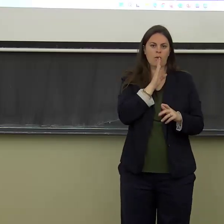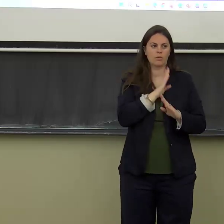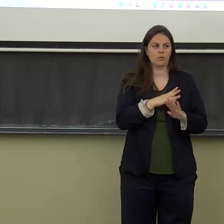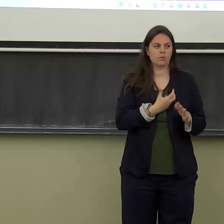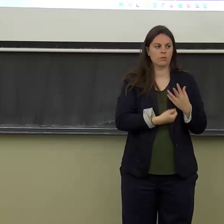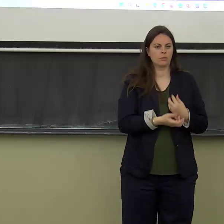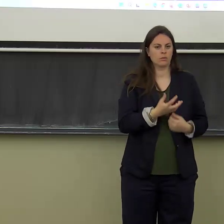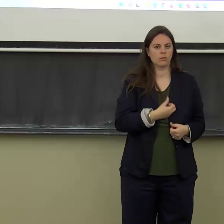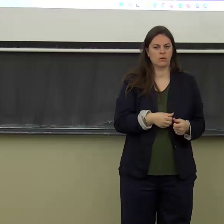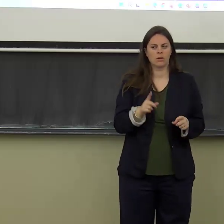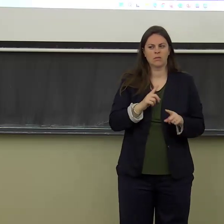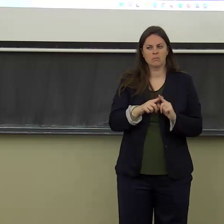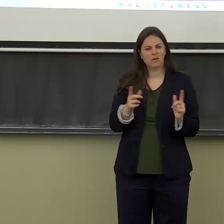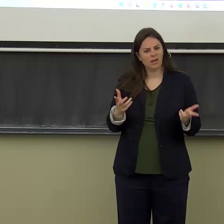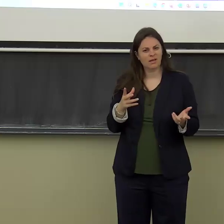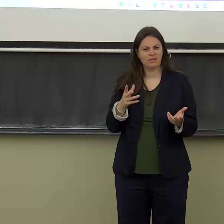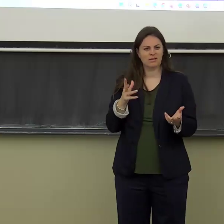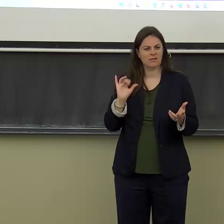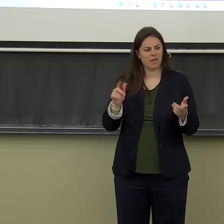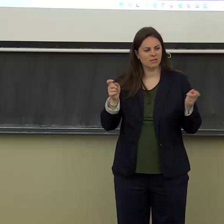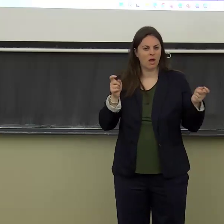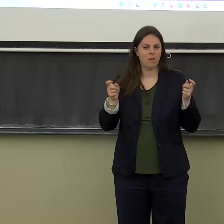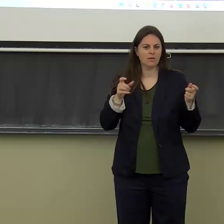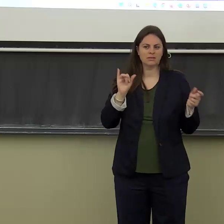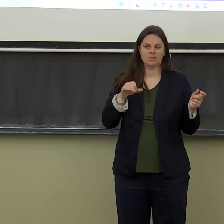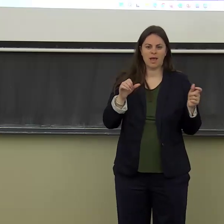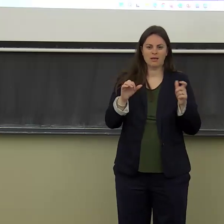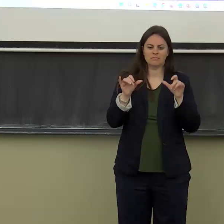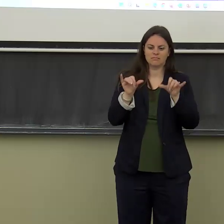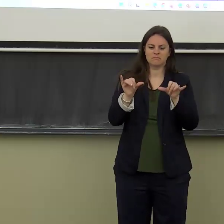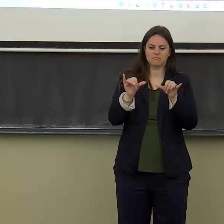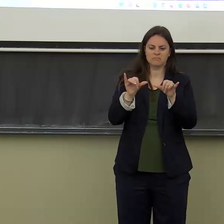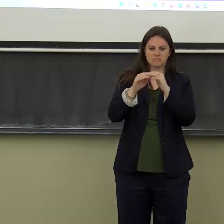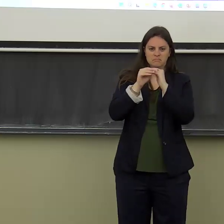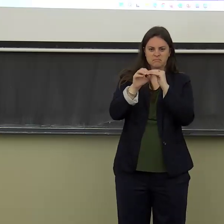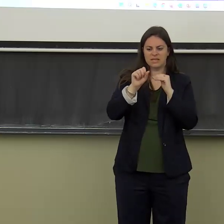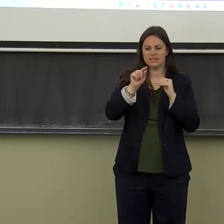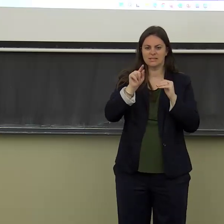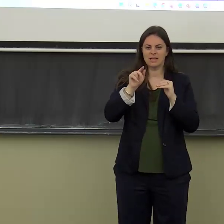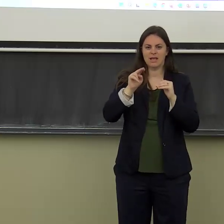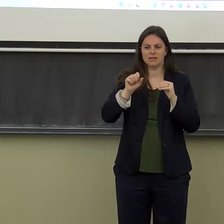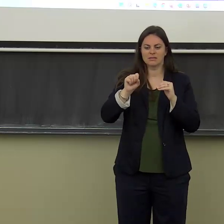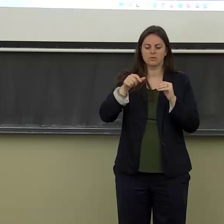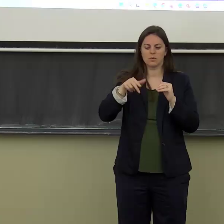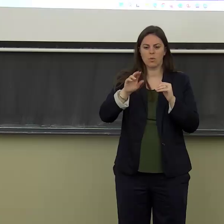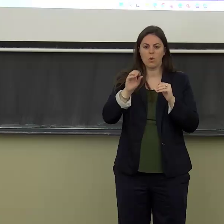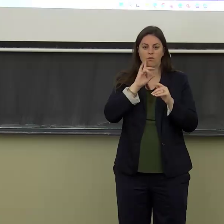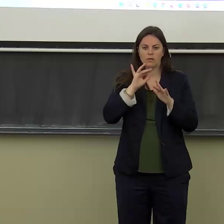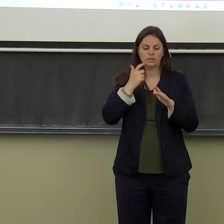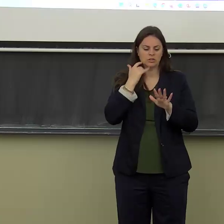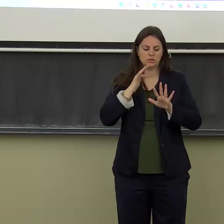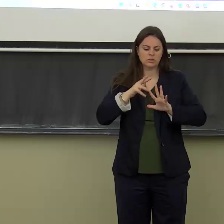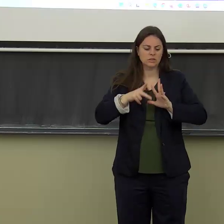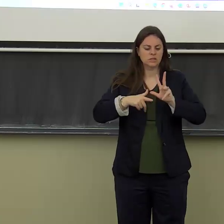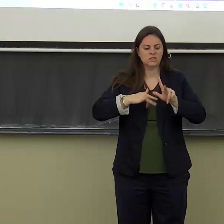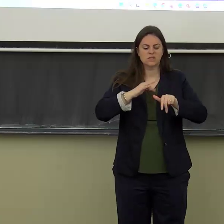just steamroll everything. It just keeps going. So I do think it is educational. And I do think it's not a factor only of